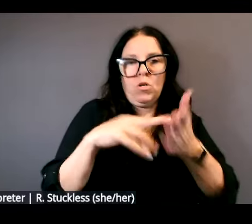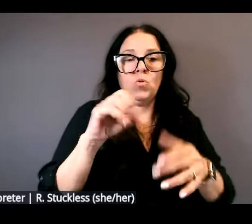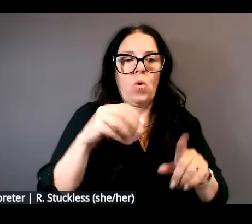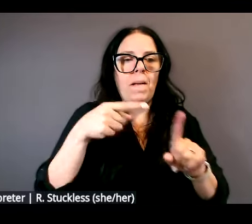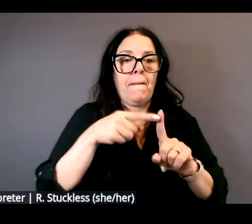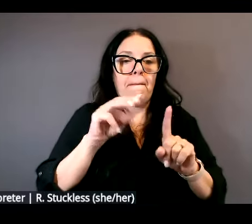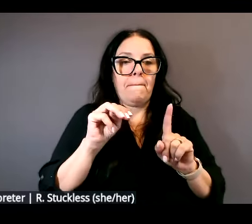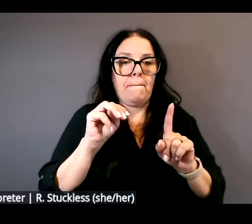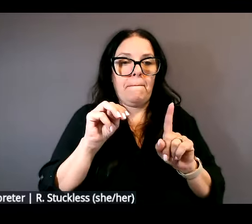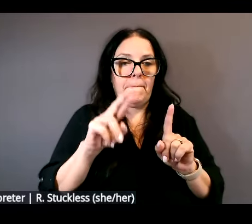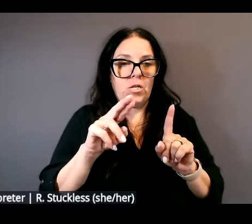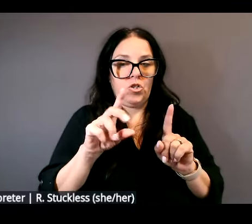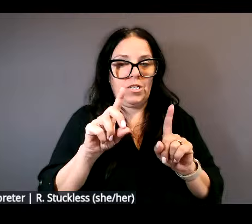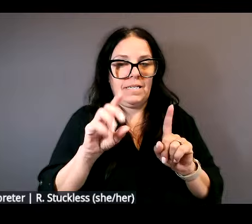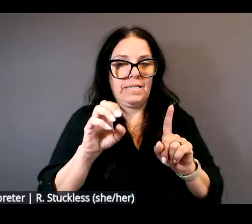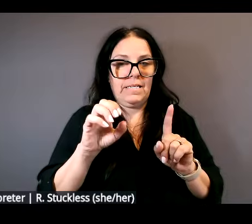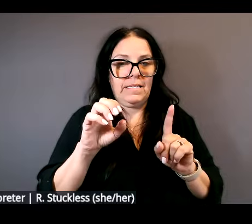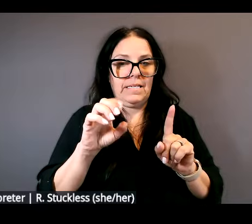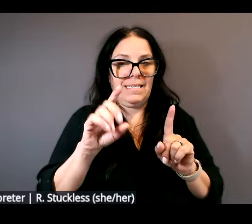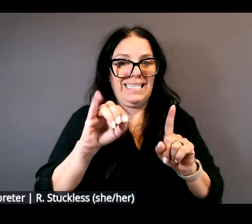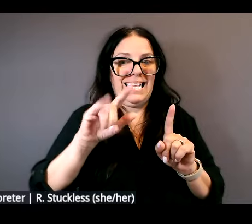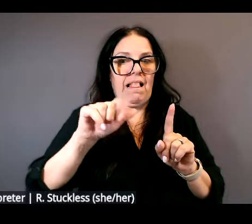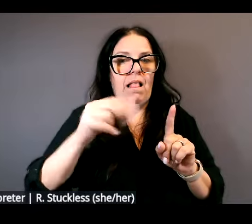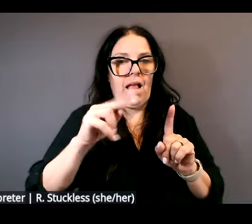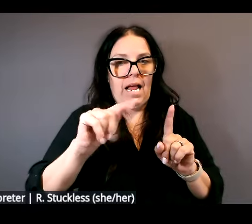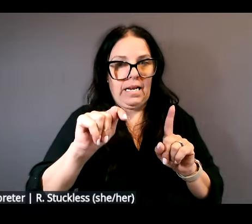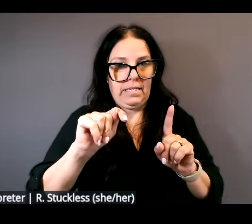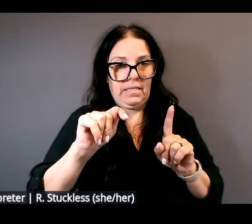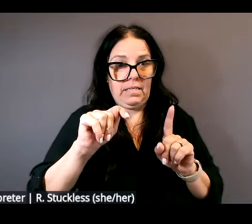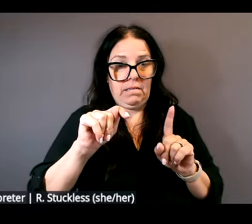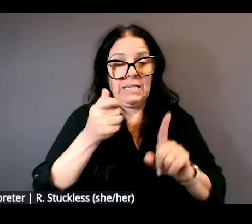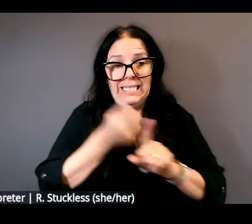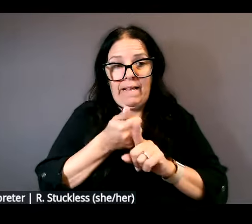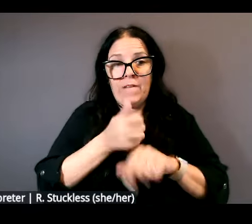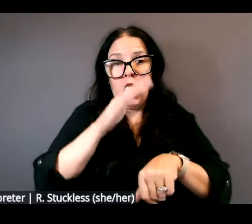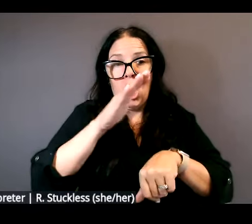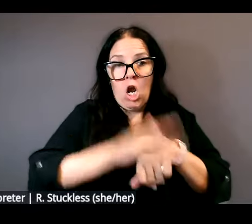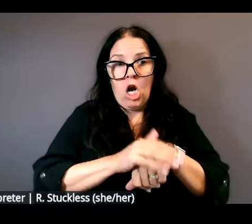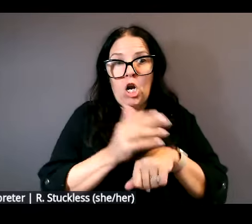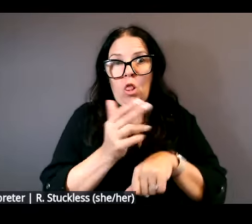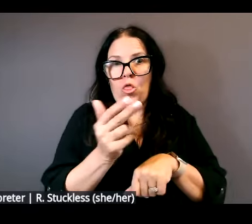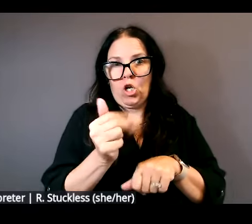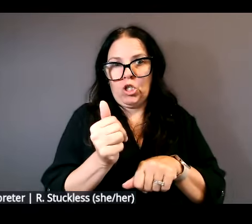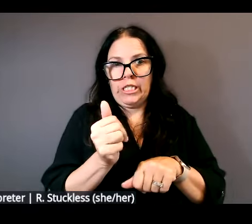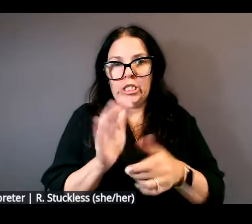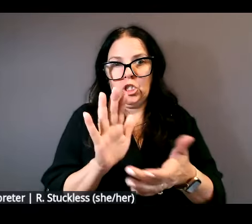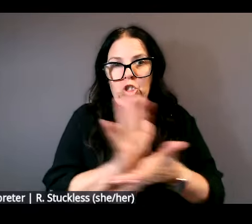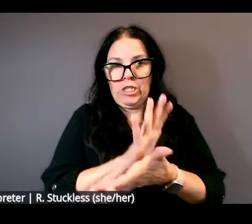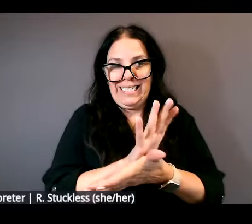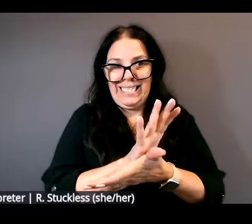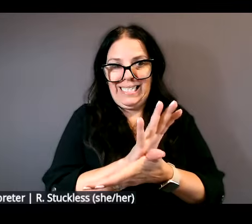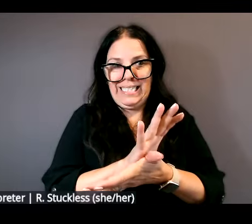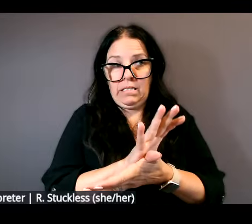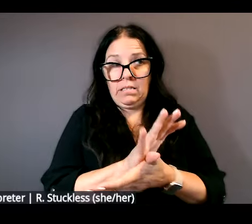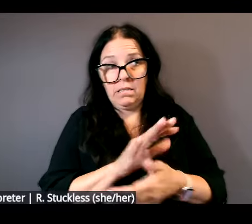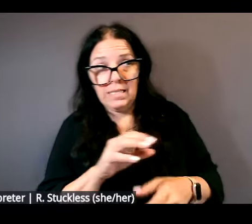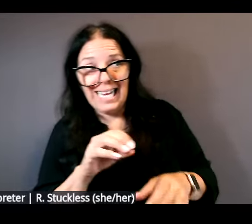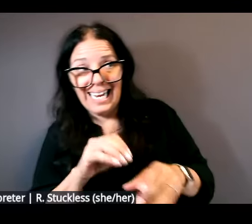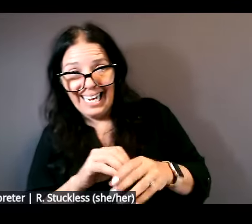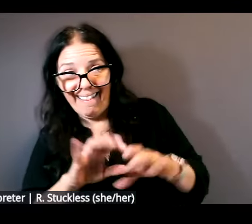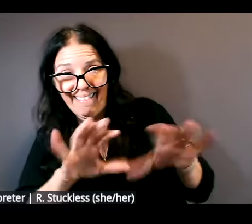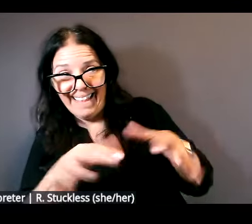Dillahunt's, he was on 13 sheets. In the sample. In the sample, yes, and in the complaint. And